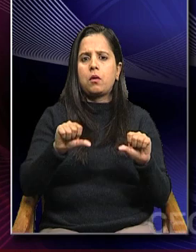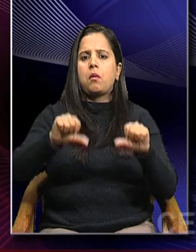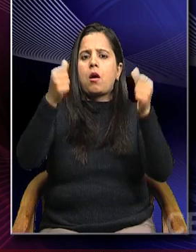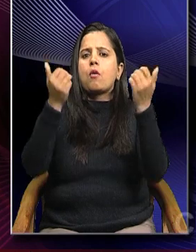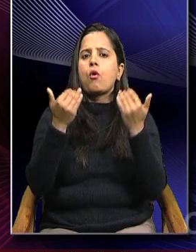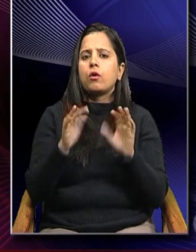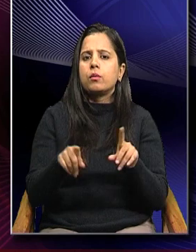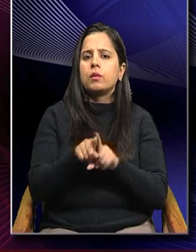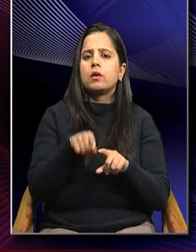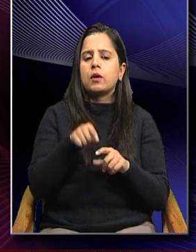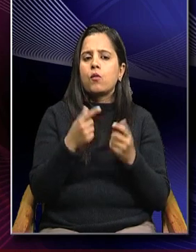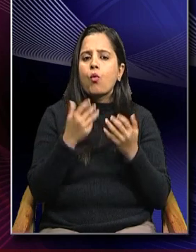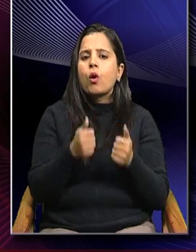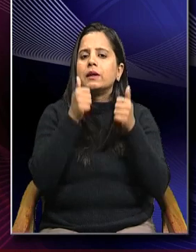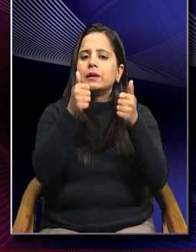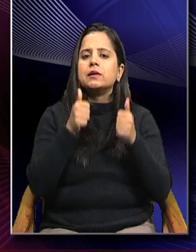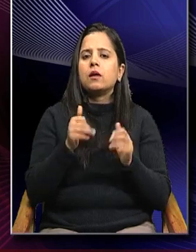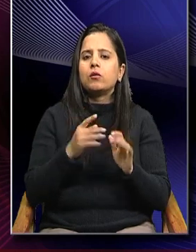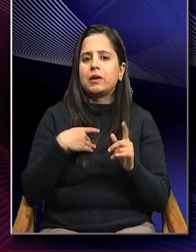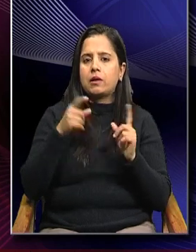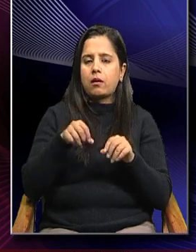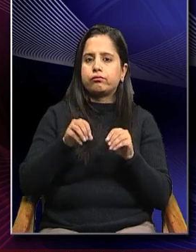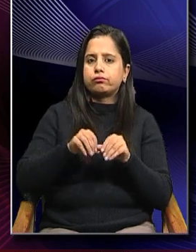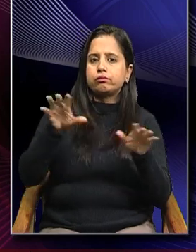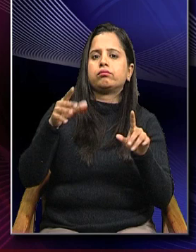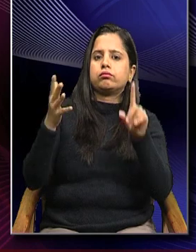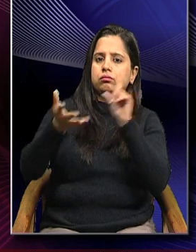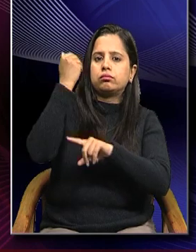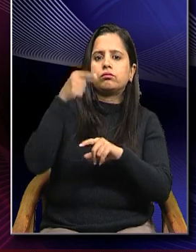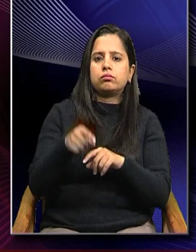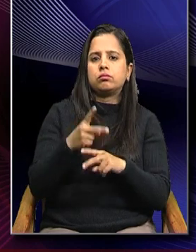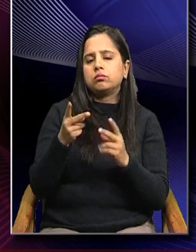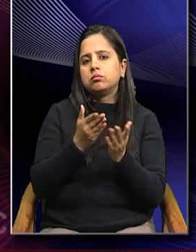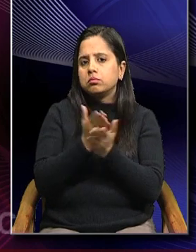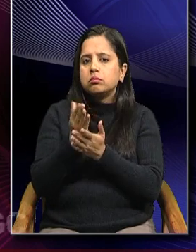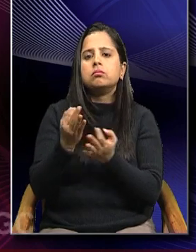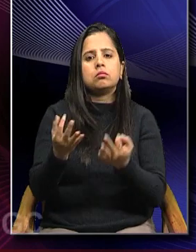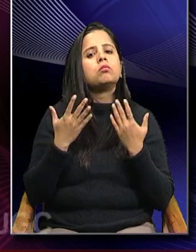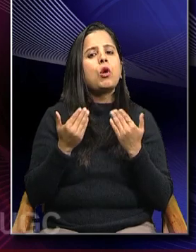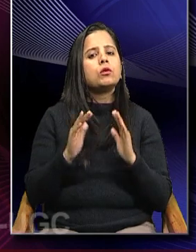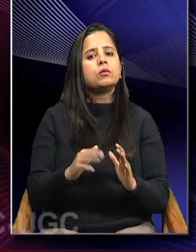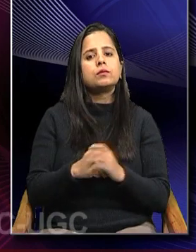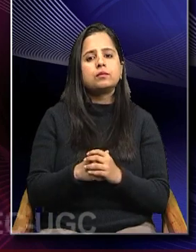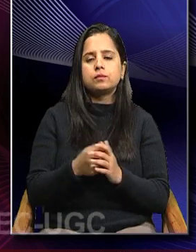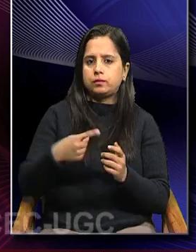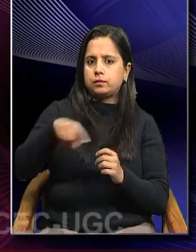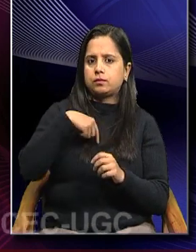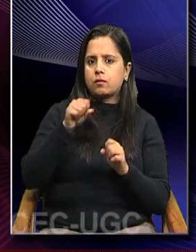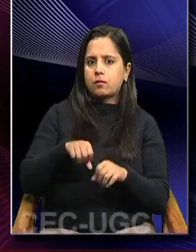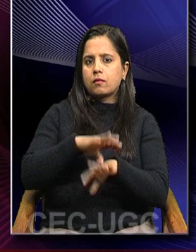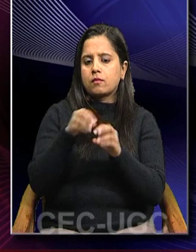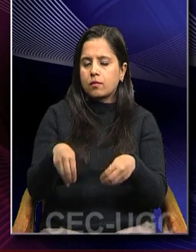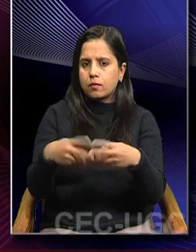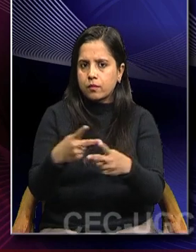in getting the desired results. We can reach to the customers in an effective manner. We can go for